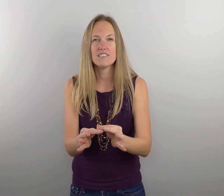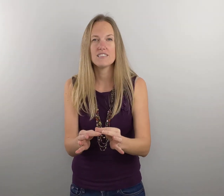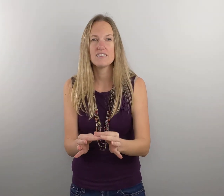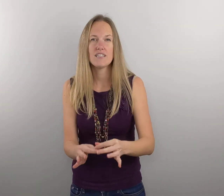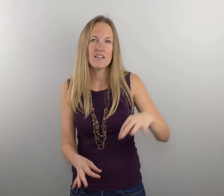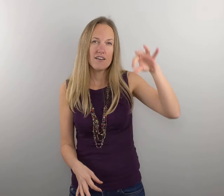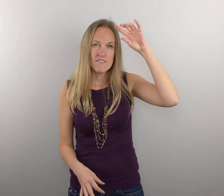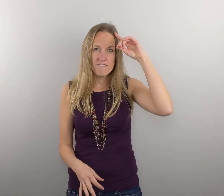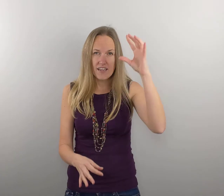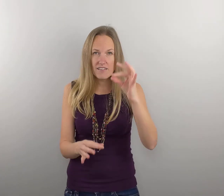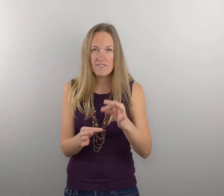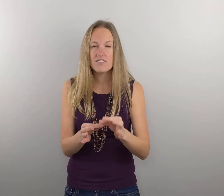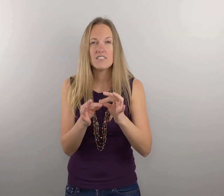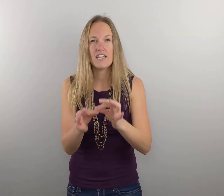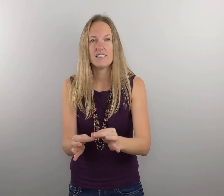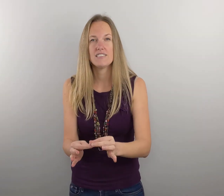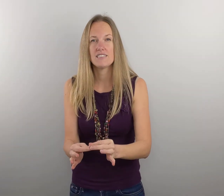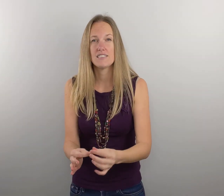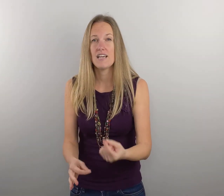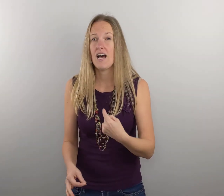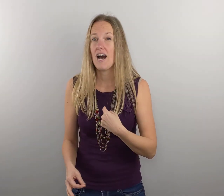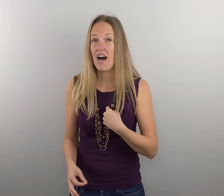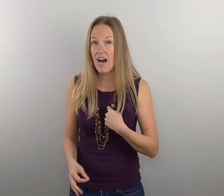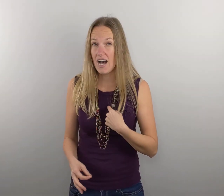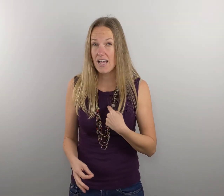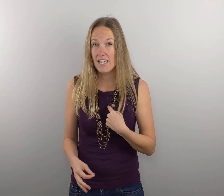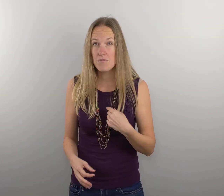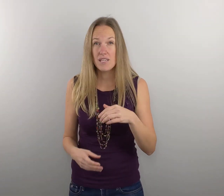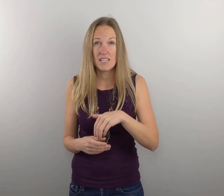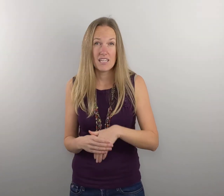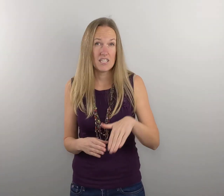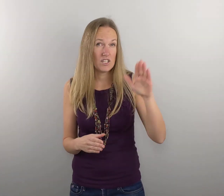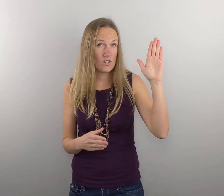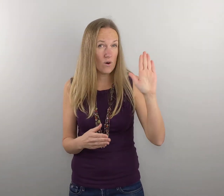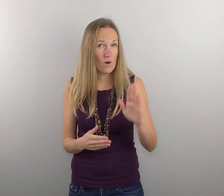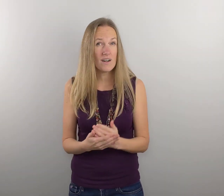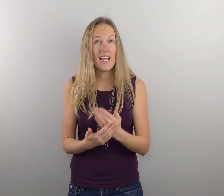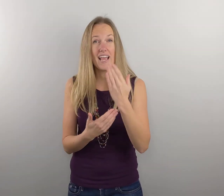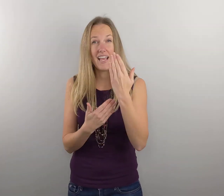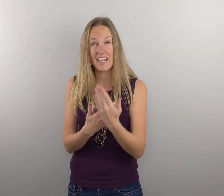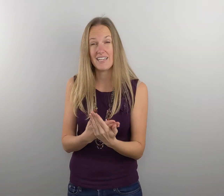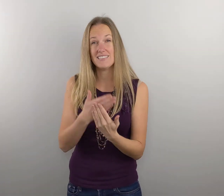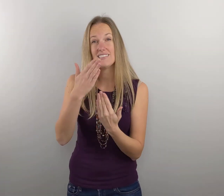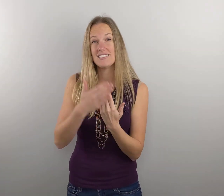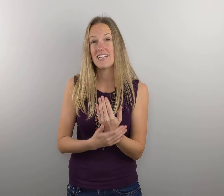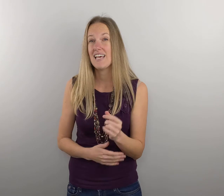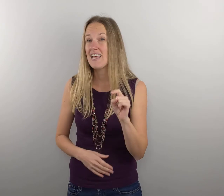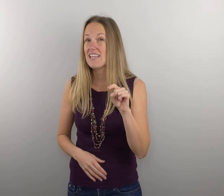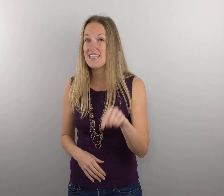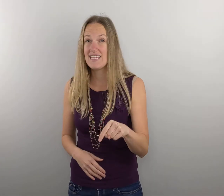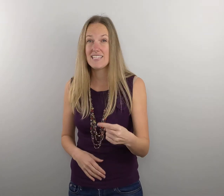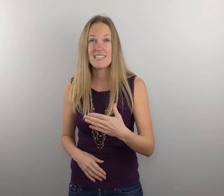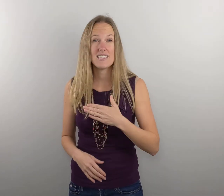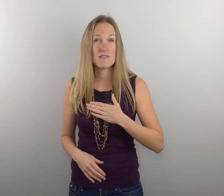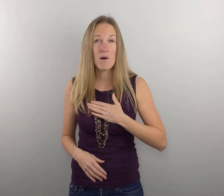faithfulness. Faithfulness, I'm in your hands. This is